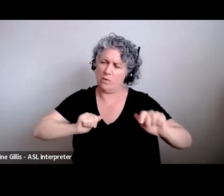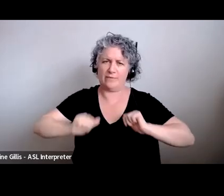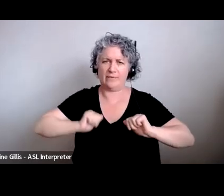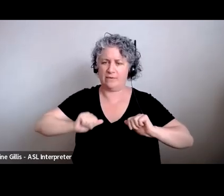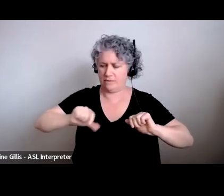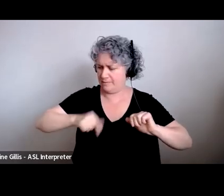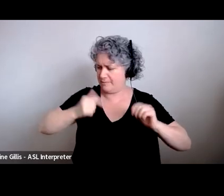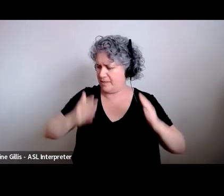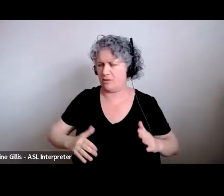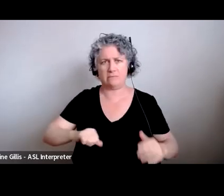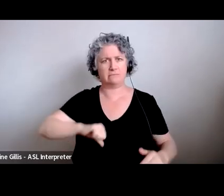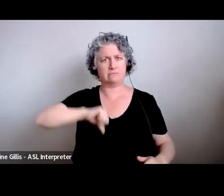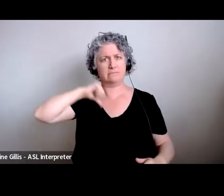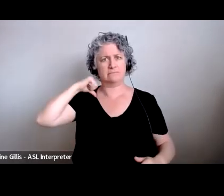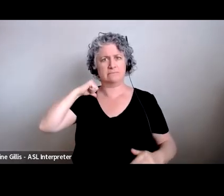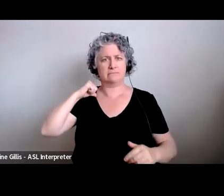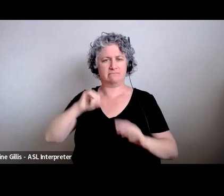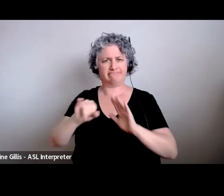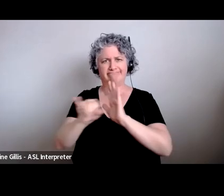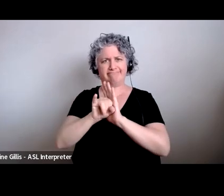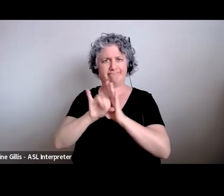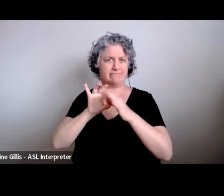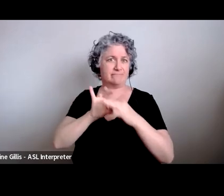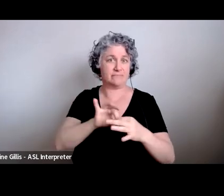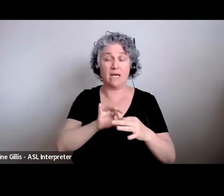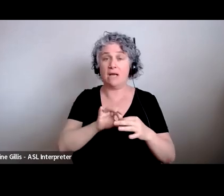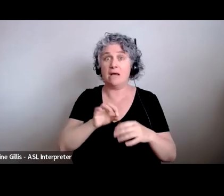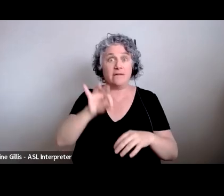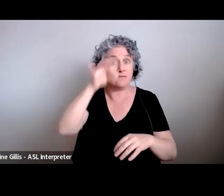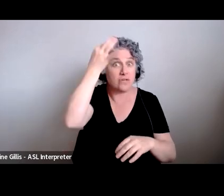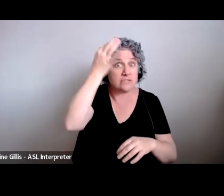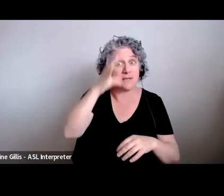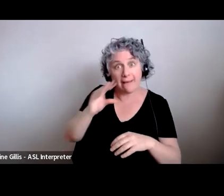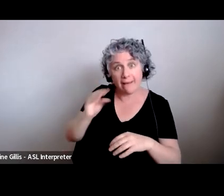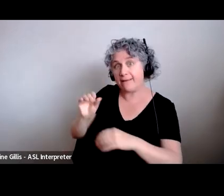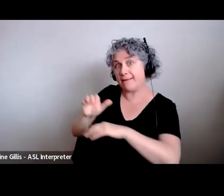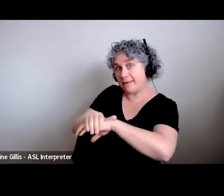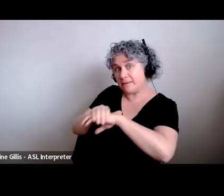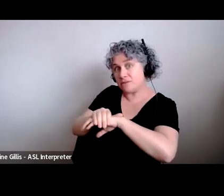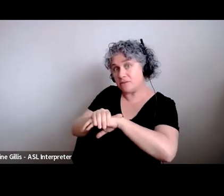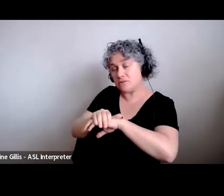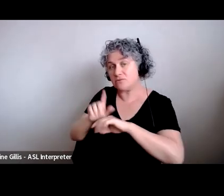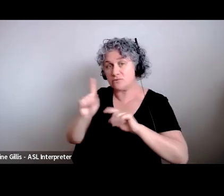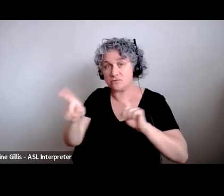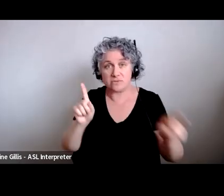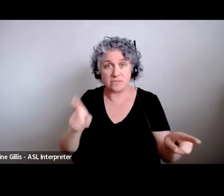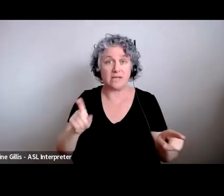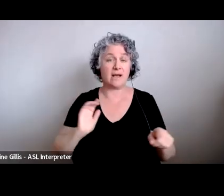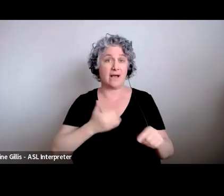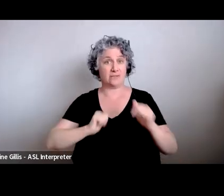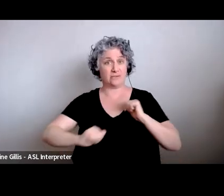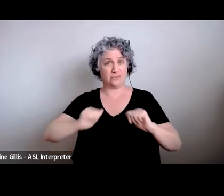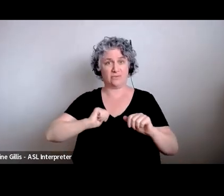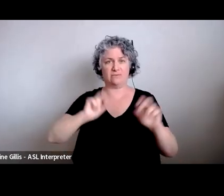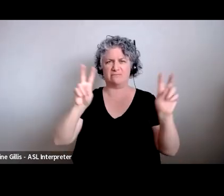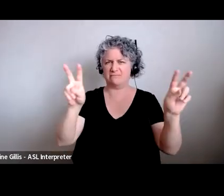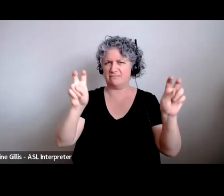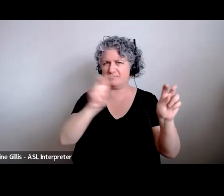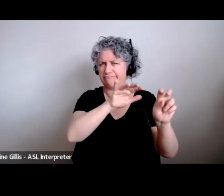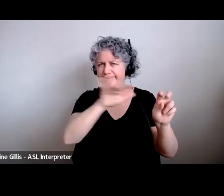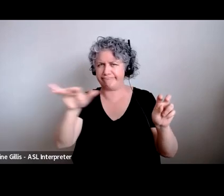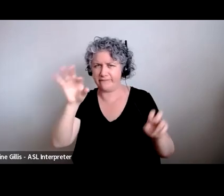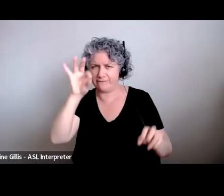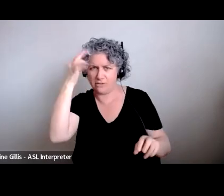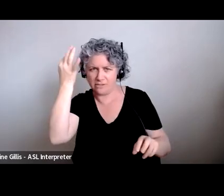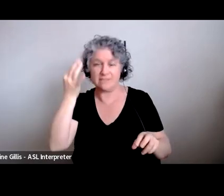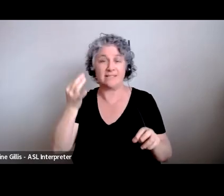that and they even come to English theater too. I mean, we learned that with our show with Théâtre d'Aujourd'hui. We did a co-pro with them and put